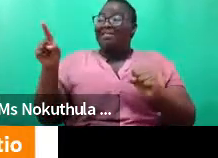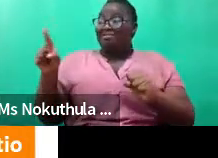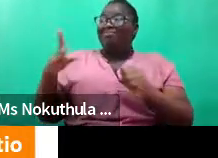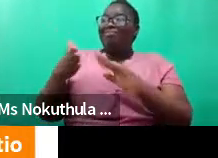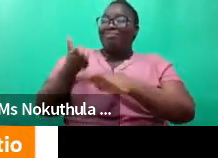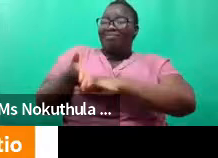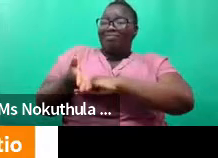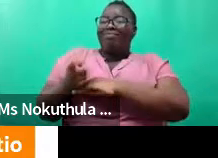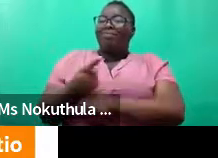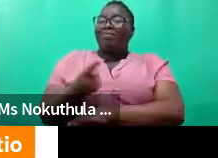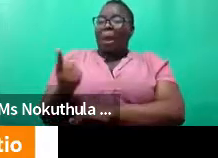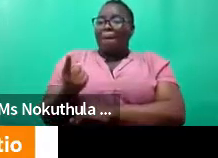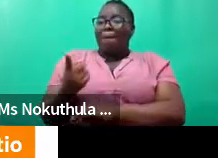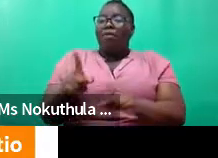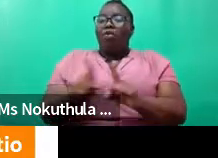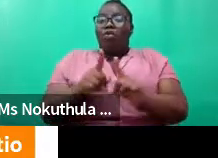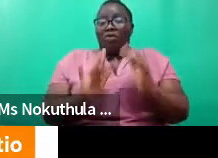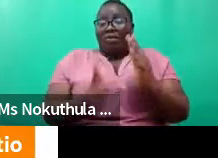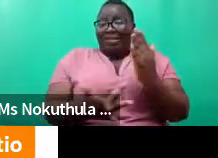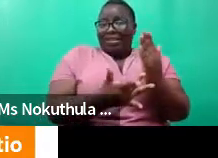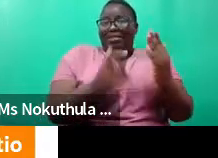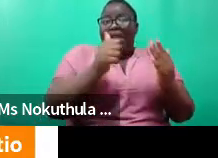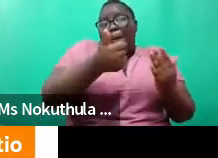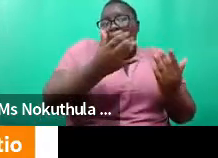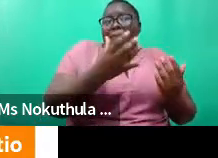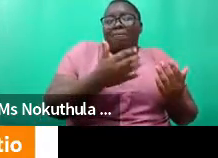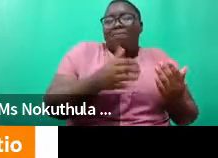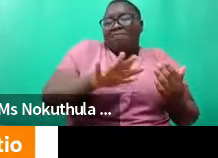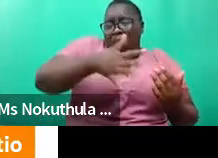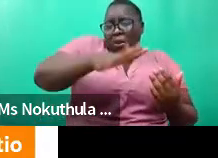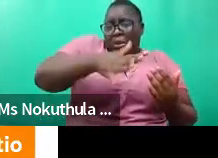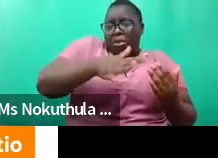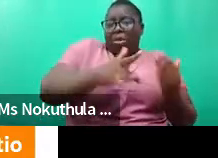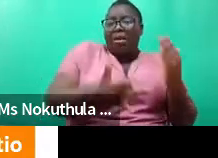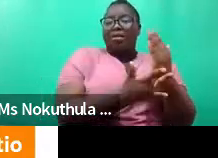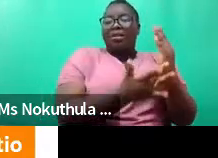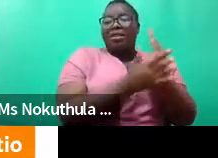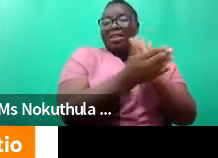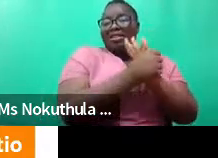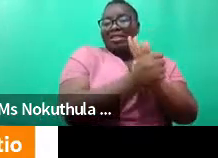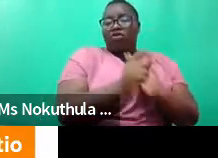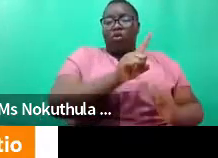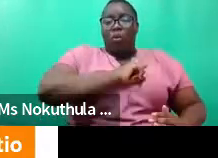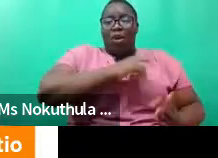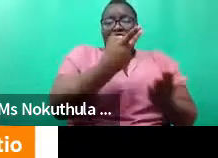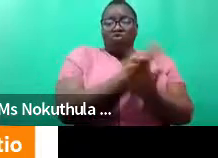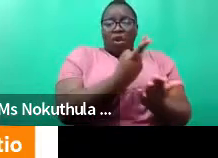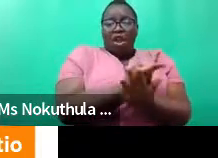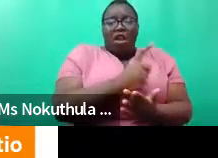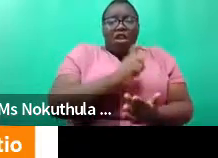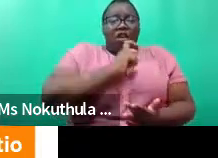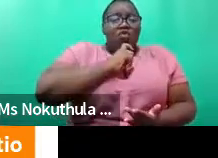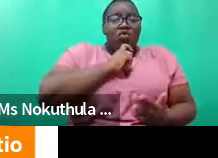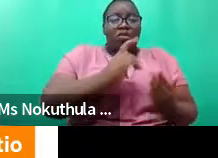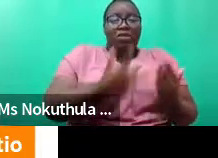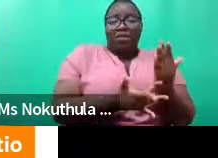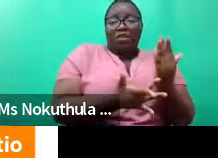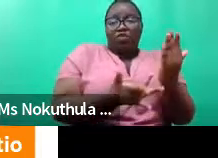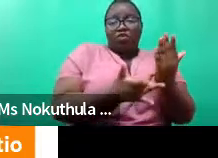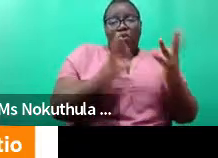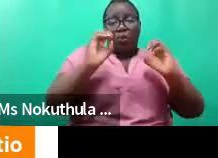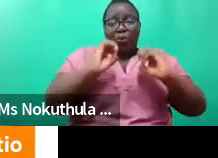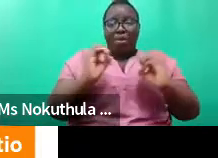lacking technological skills because they were not familiar with using technology. And that was preventing them from attending the